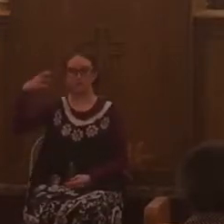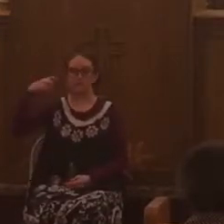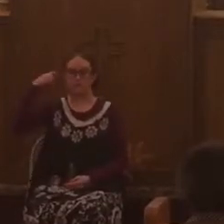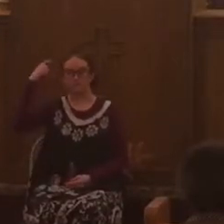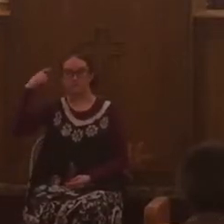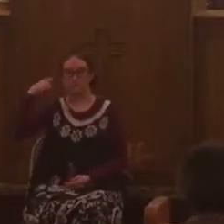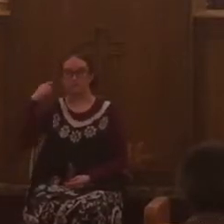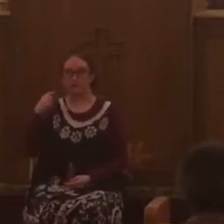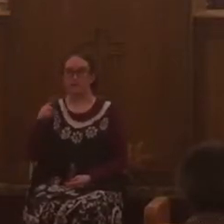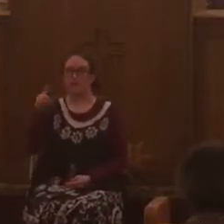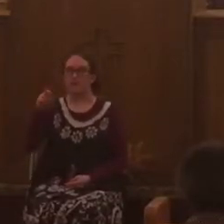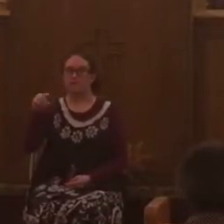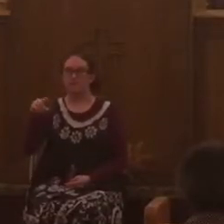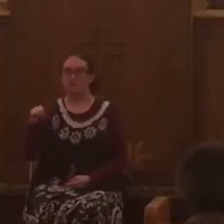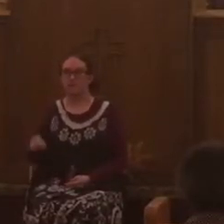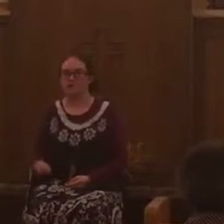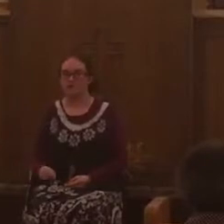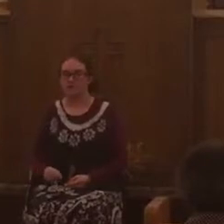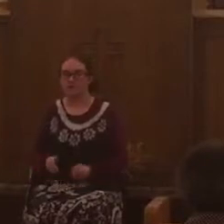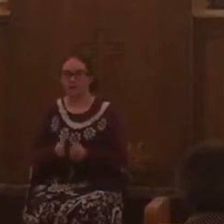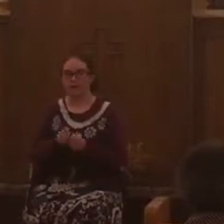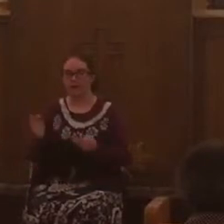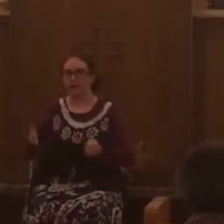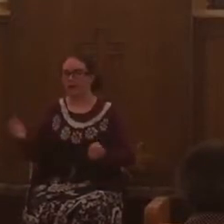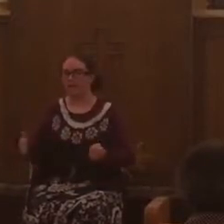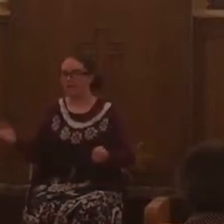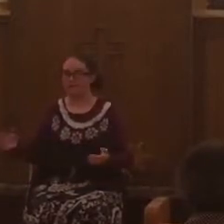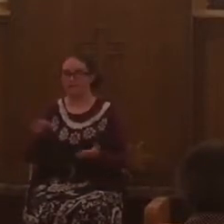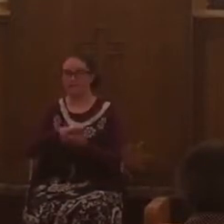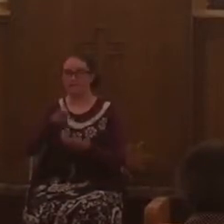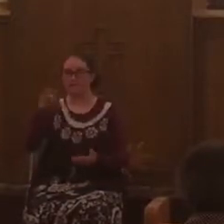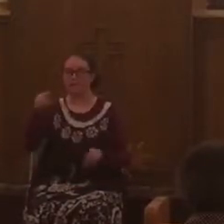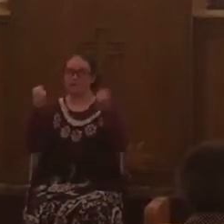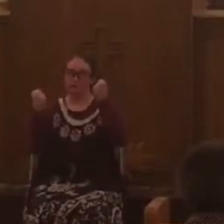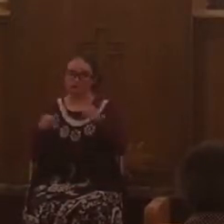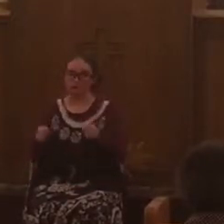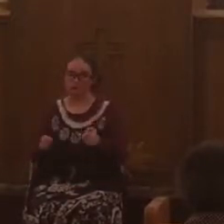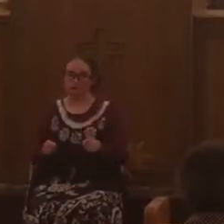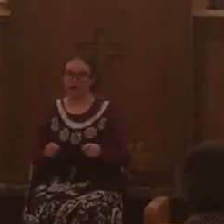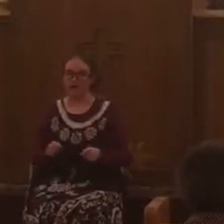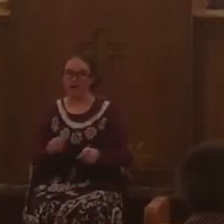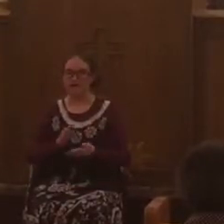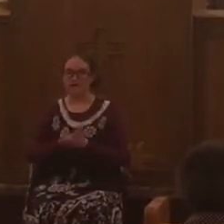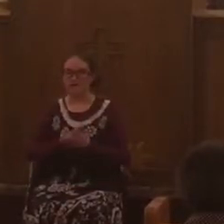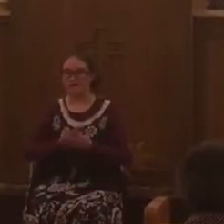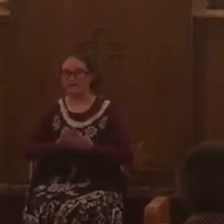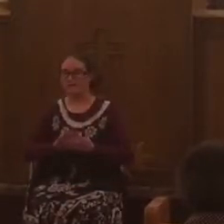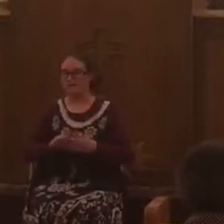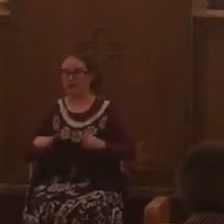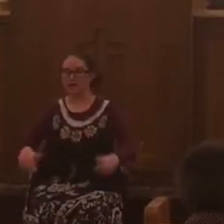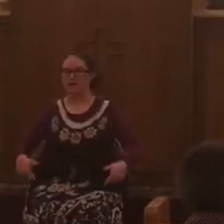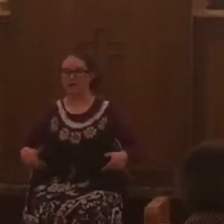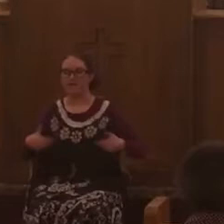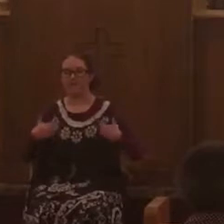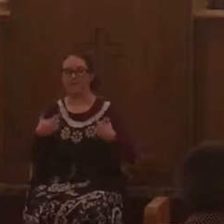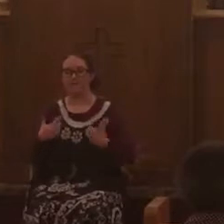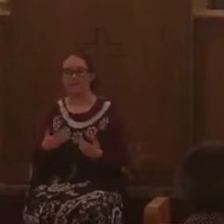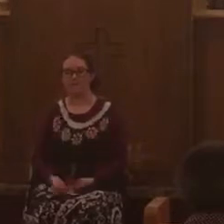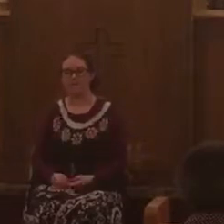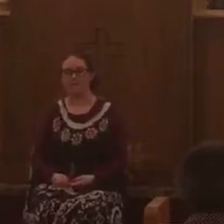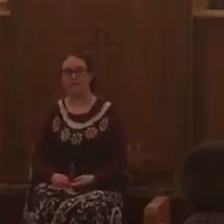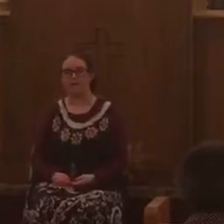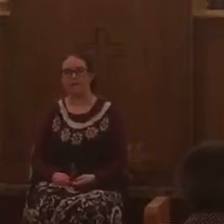Abilene, Texas tonight? Amen. Hell hath unleashed her fury on this city. And there are many people here, amen, that